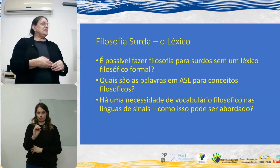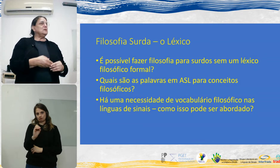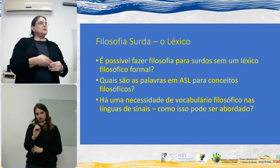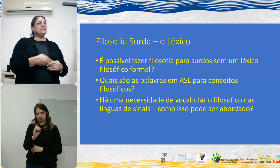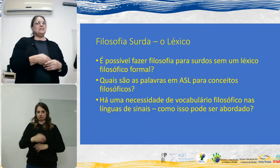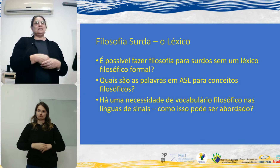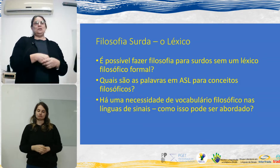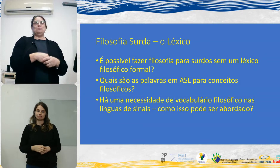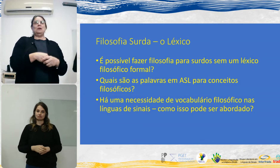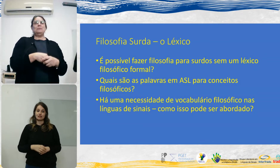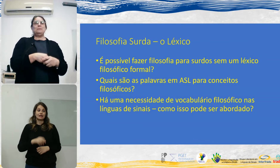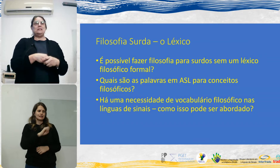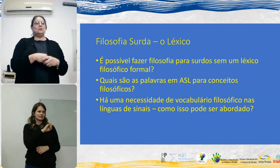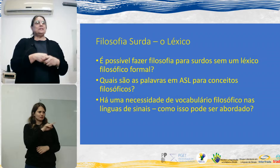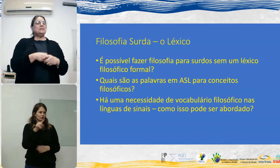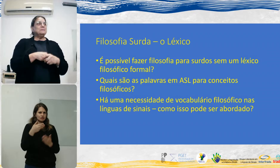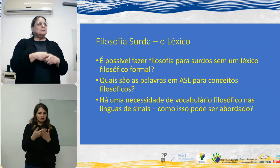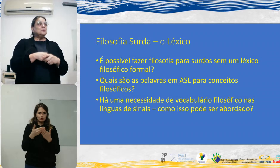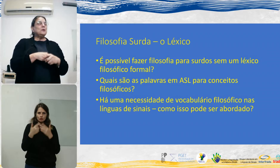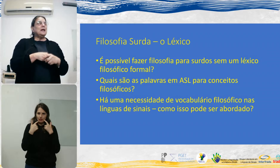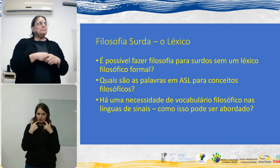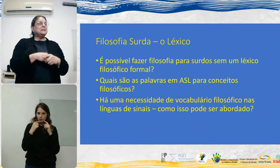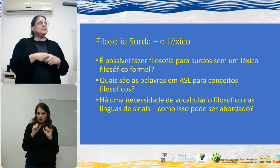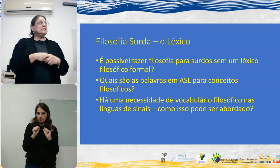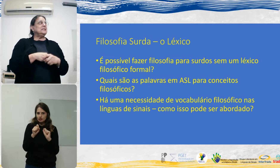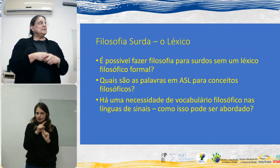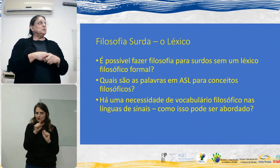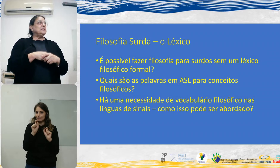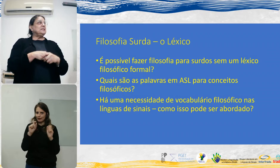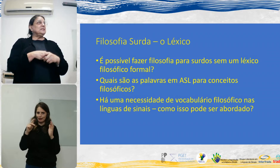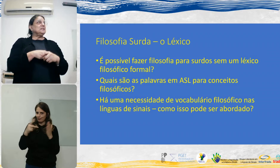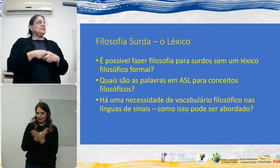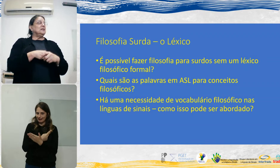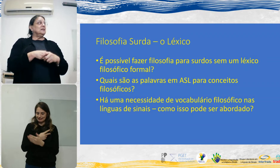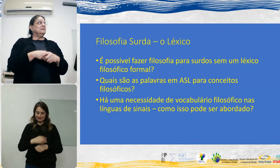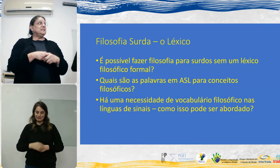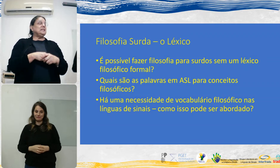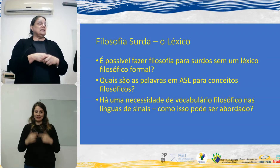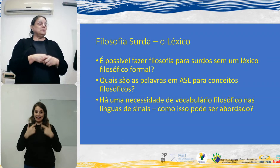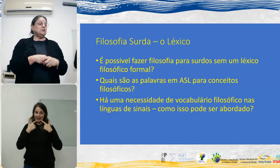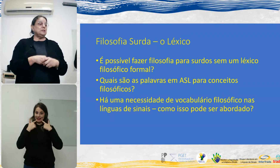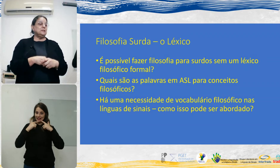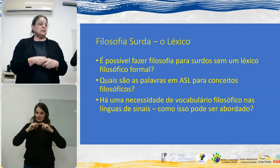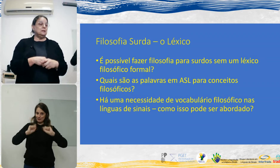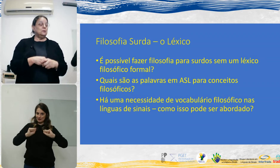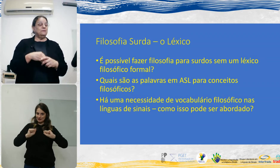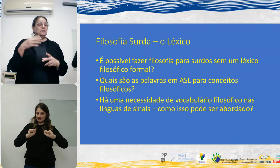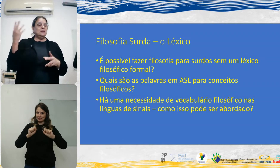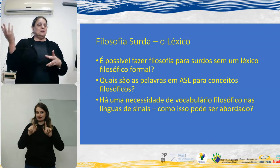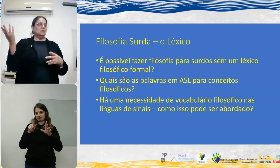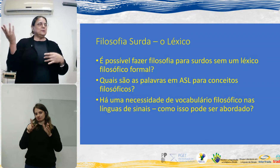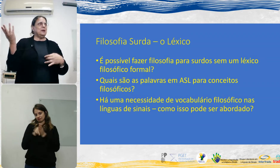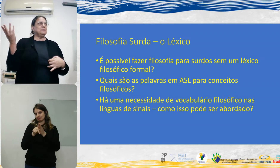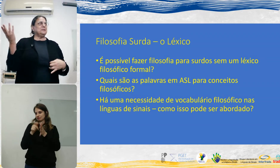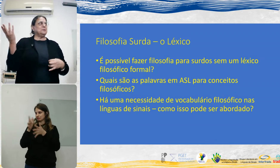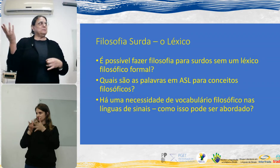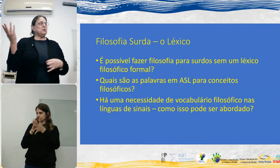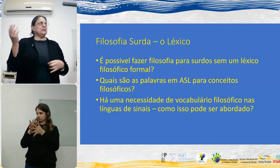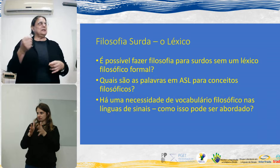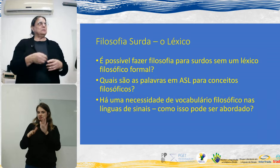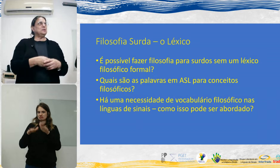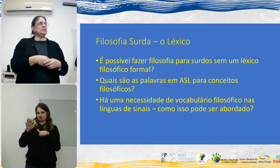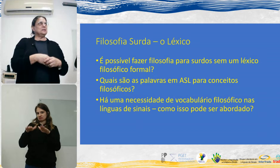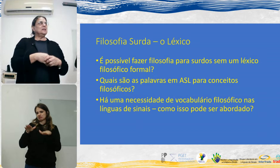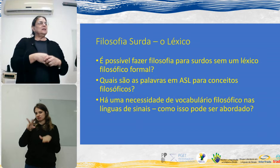study linguistics, you probably know that sometimes what happens in linguistics, sign languages, I don't know if it also happens with